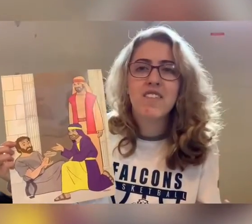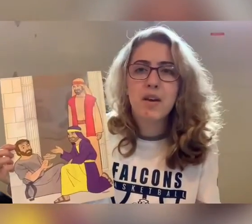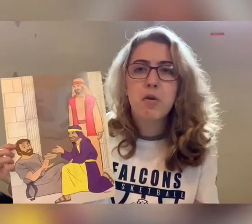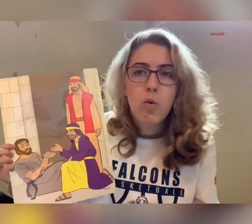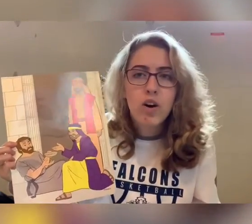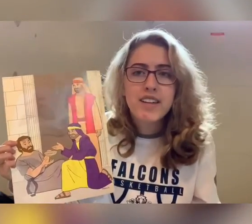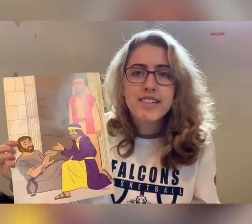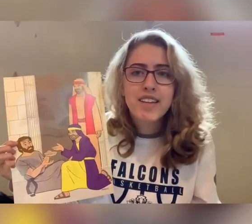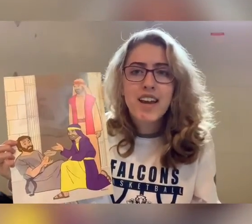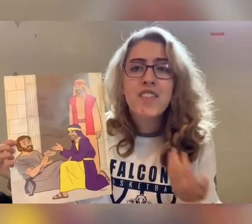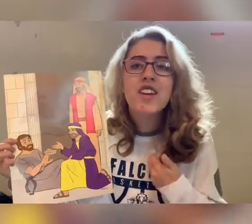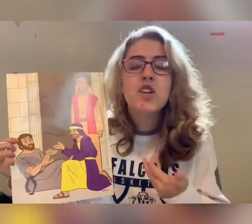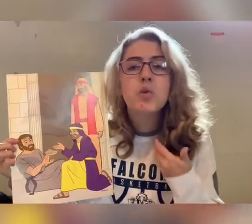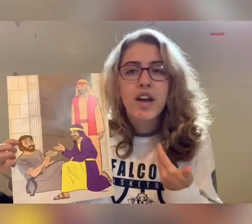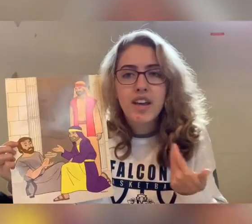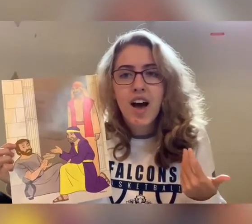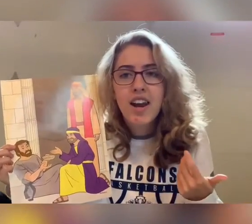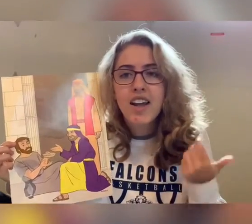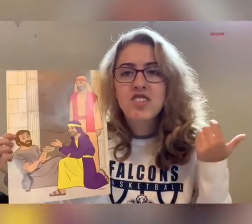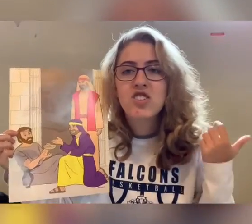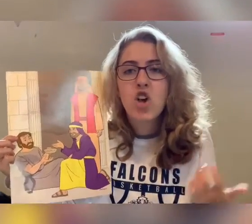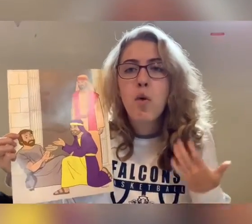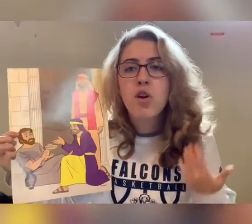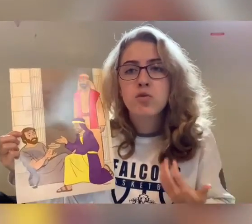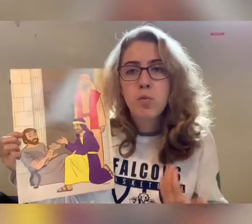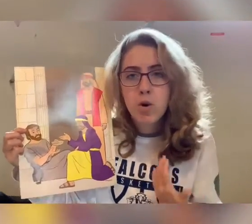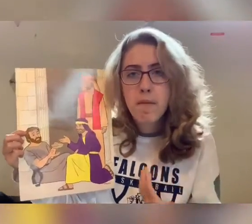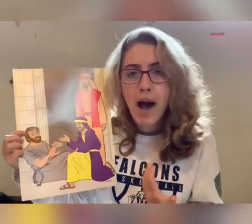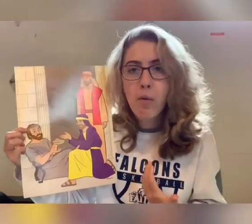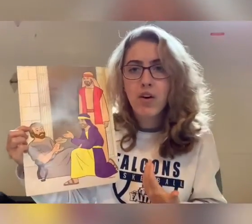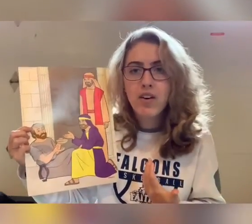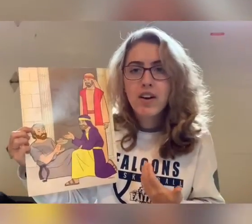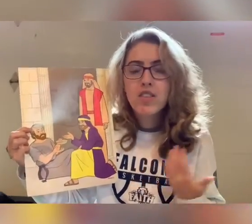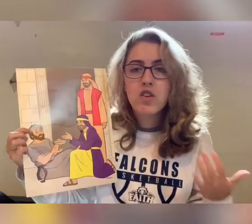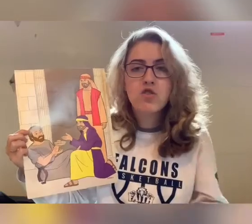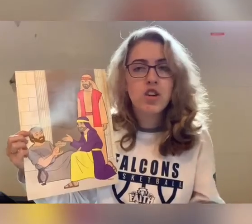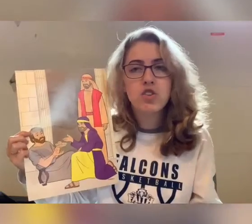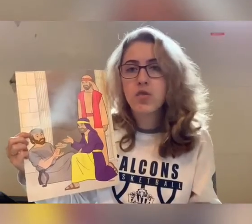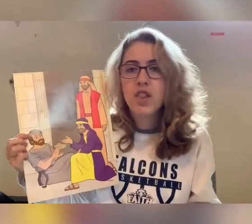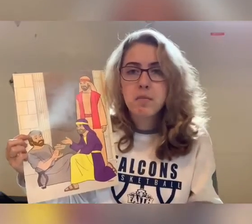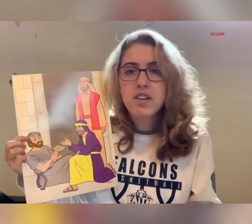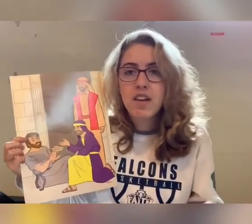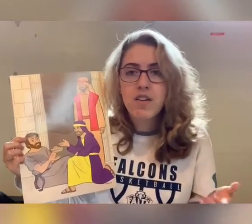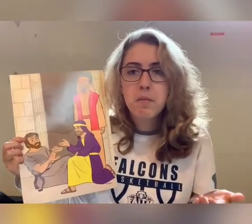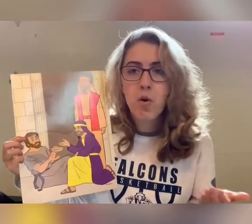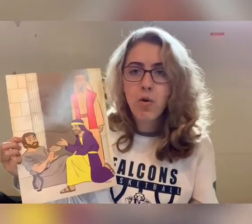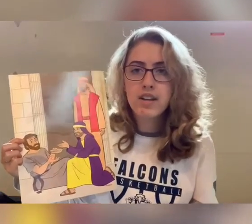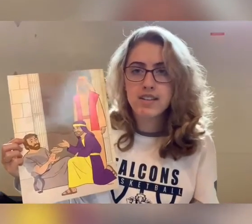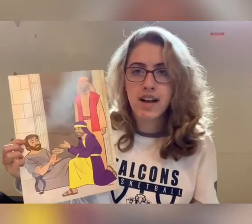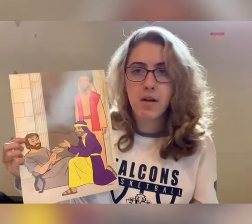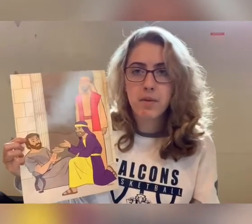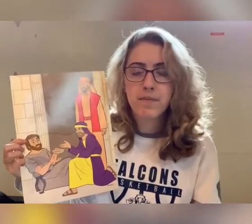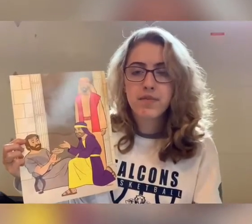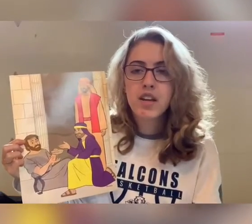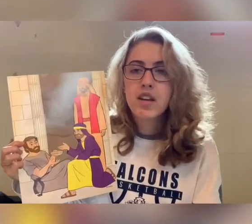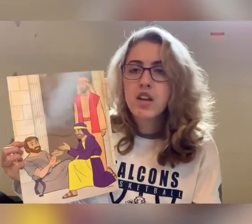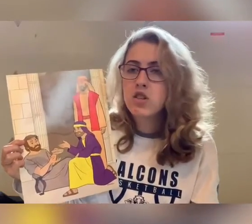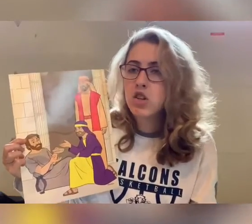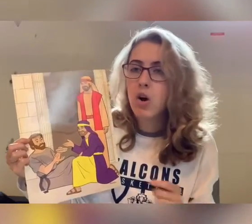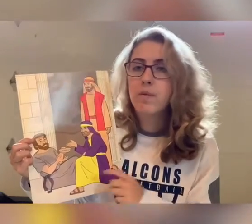him coins. They knew that God had so much more power than just for them to give him coins to help. So